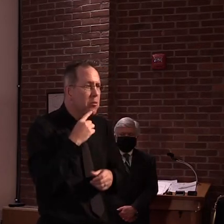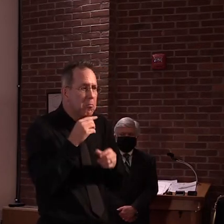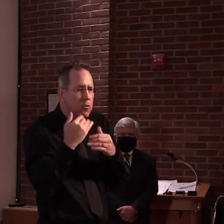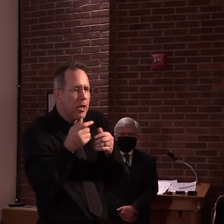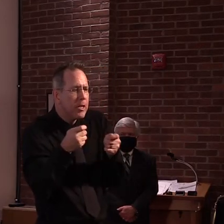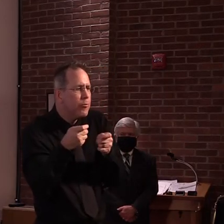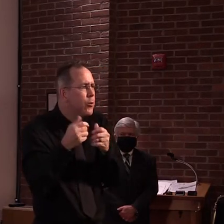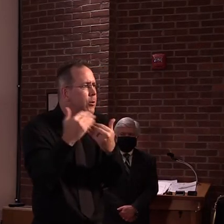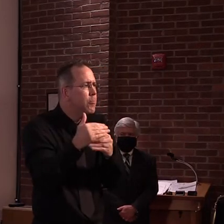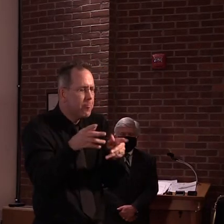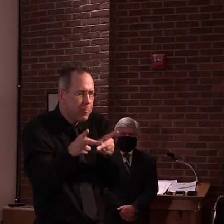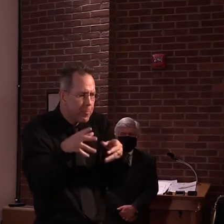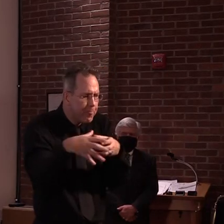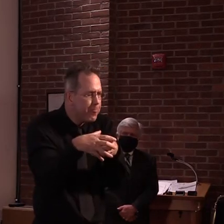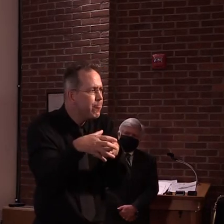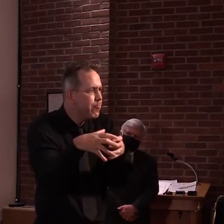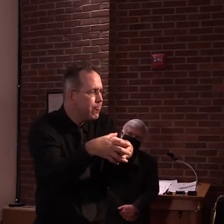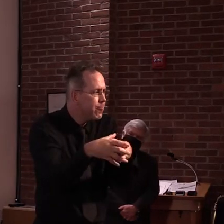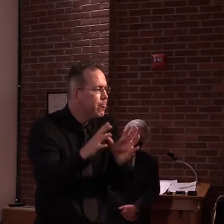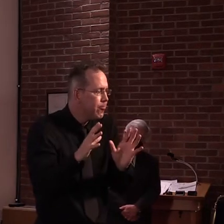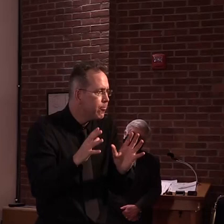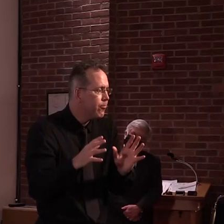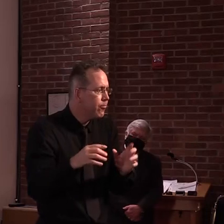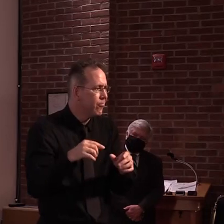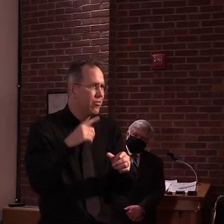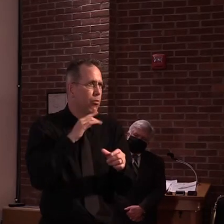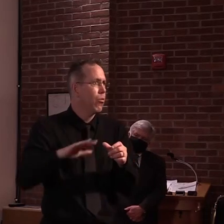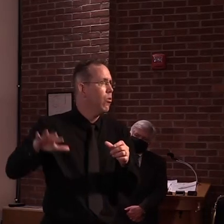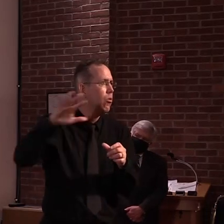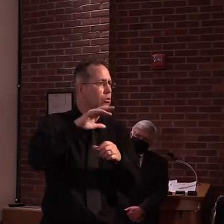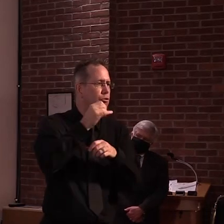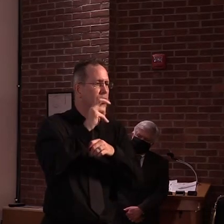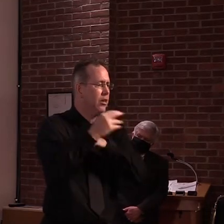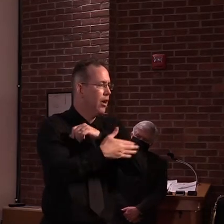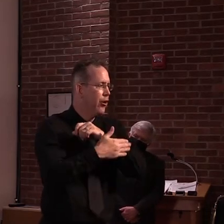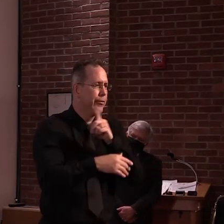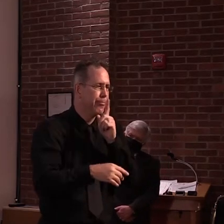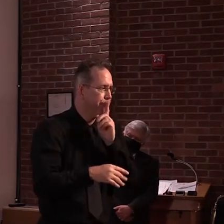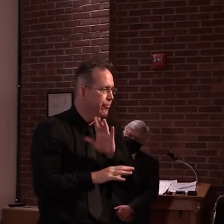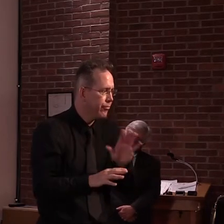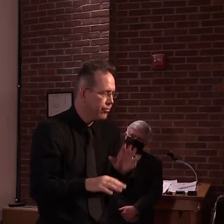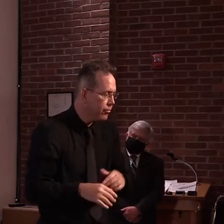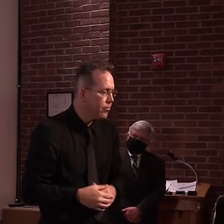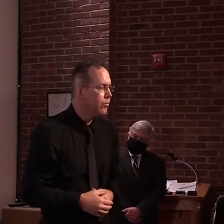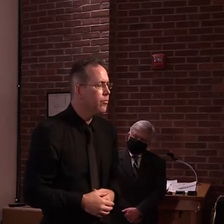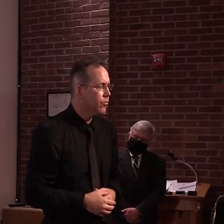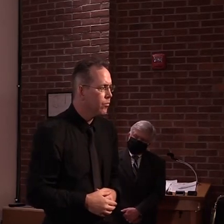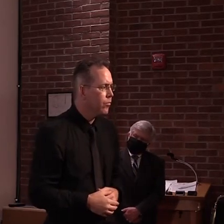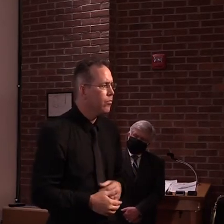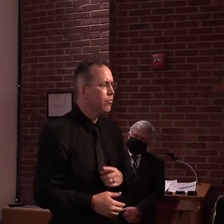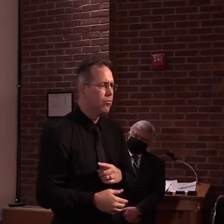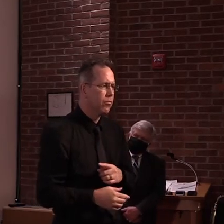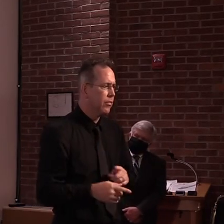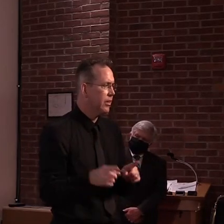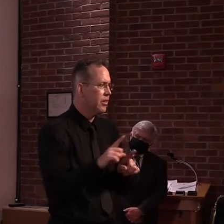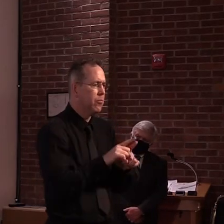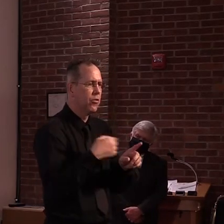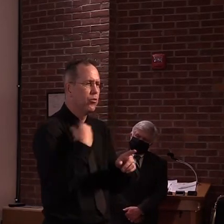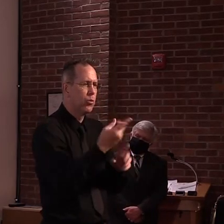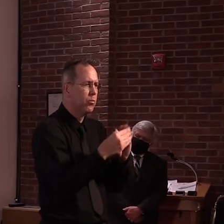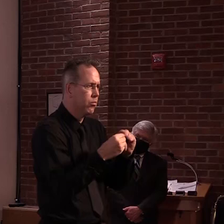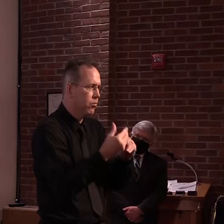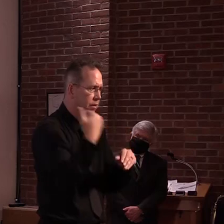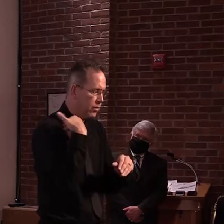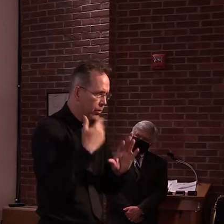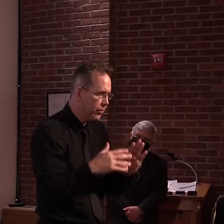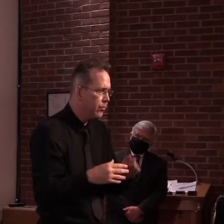playing it out. So what I want to leave you with is words I used earlier, universal precautions.